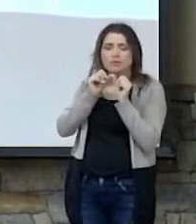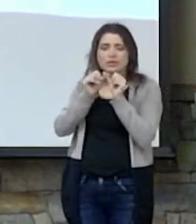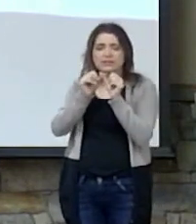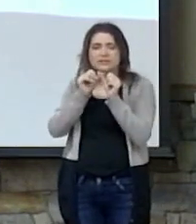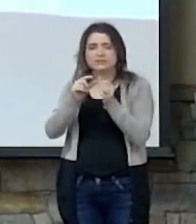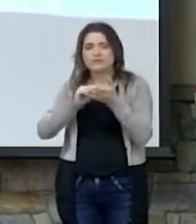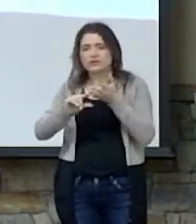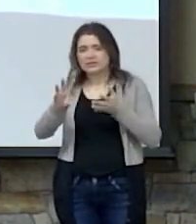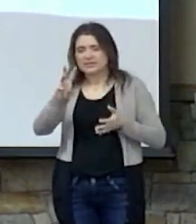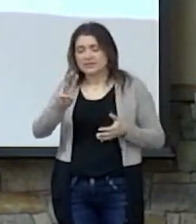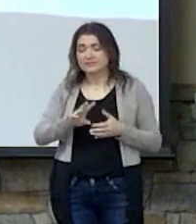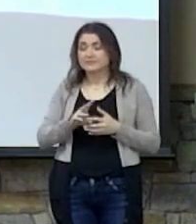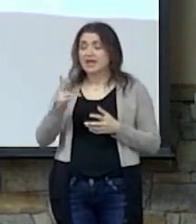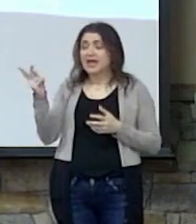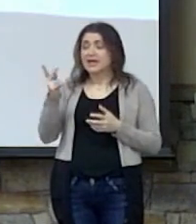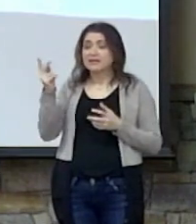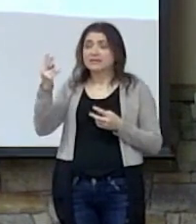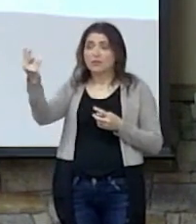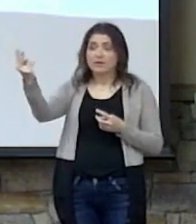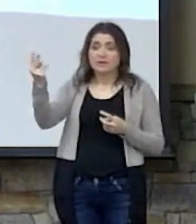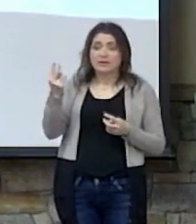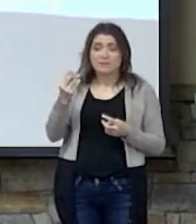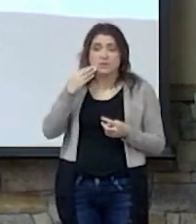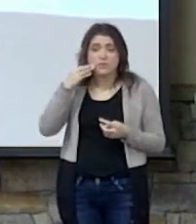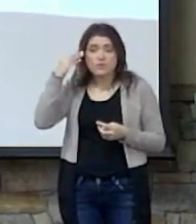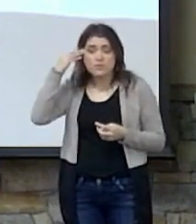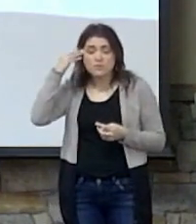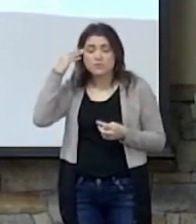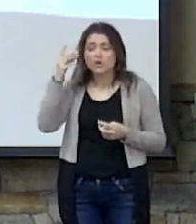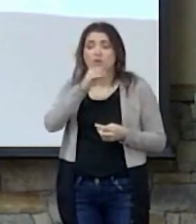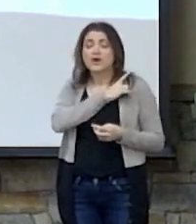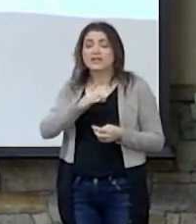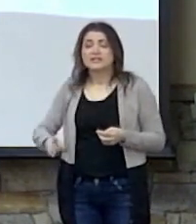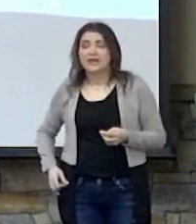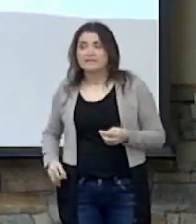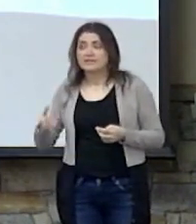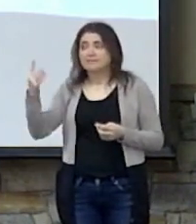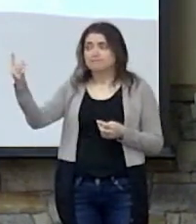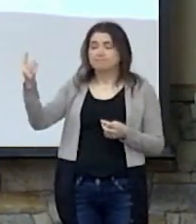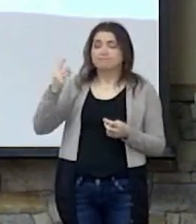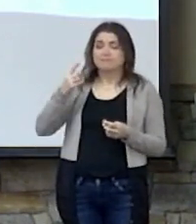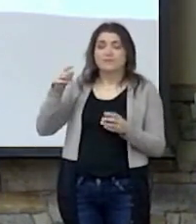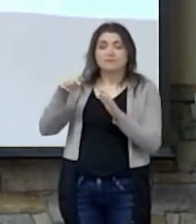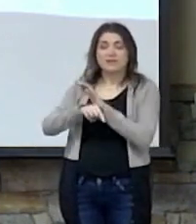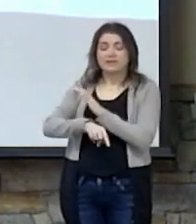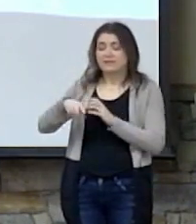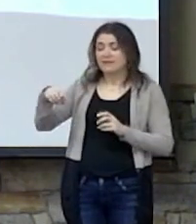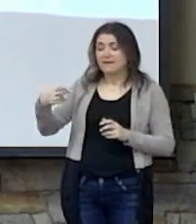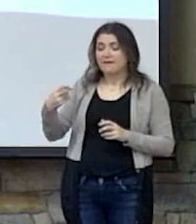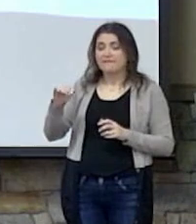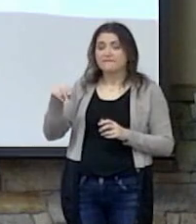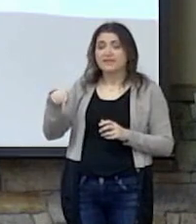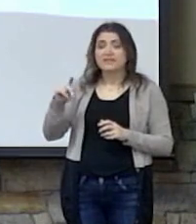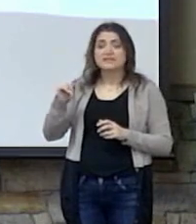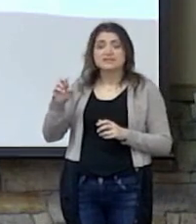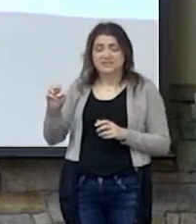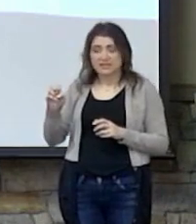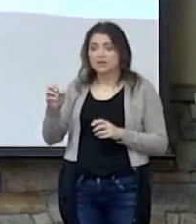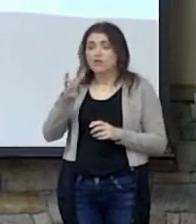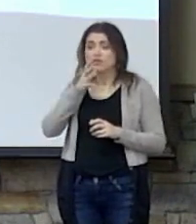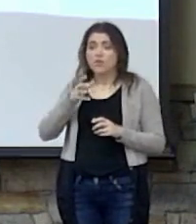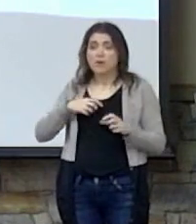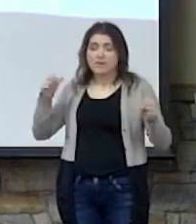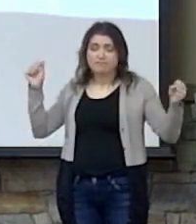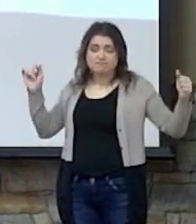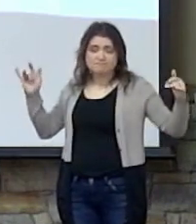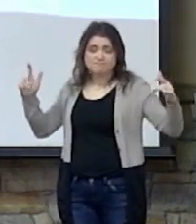6. As they were coming home, when David returned from striking down the Philistine, the women came out of all the cities